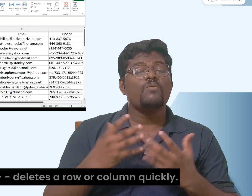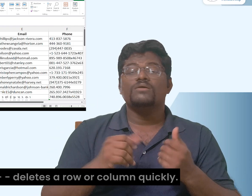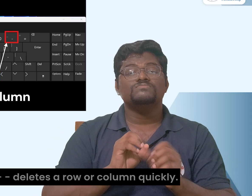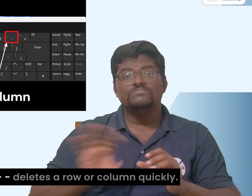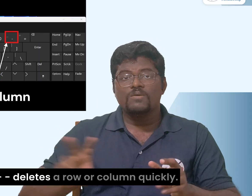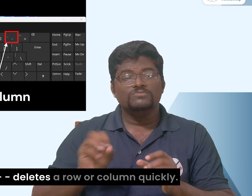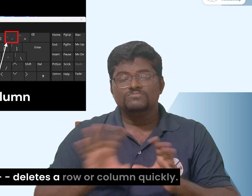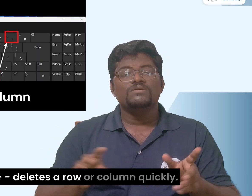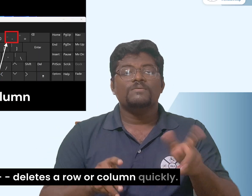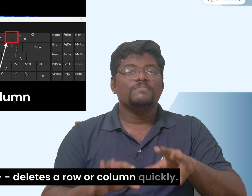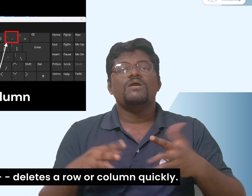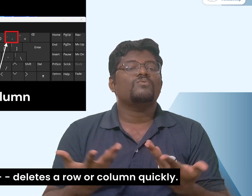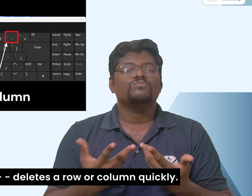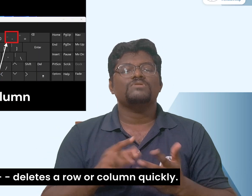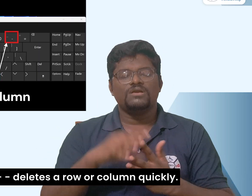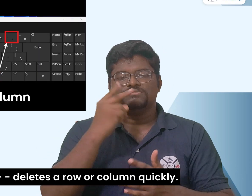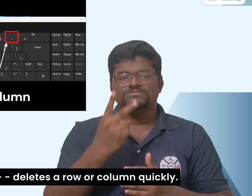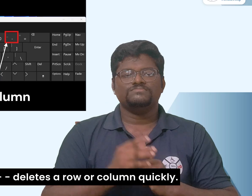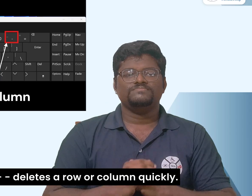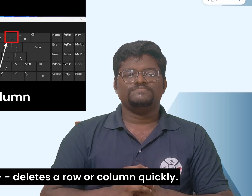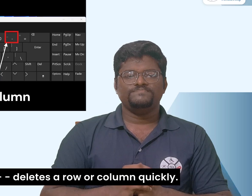Shortcut Ctrl plus minus deletes a row or column quickly.